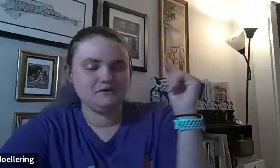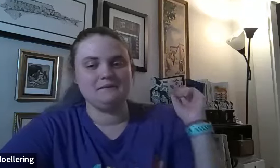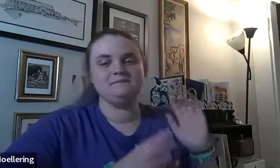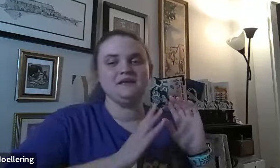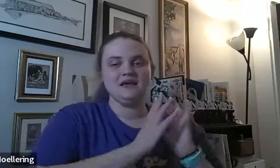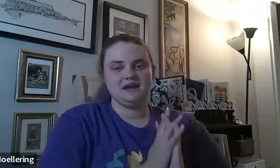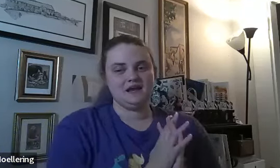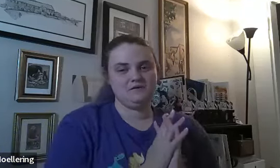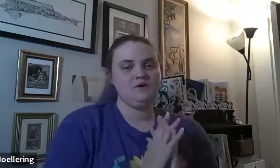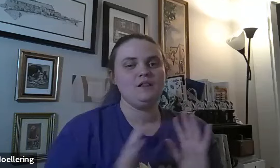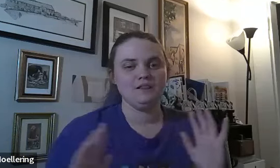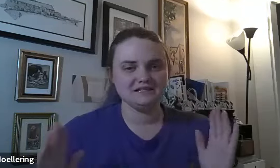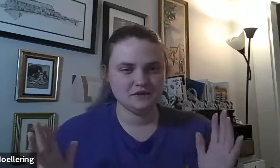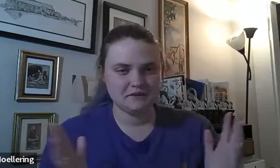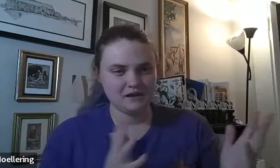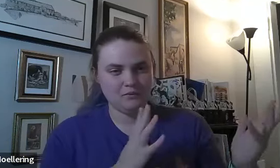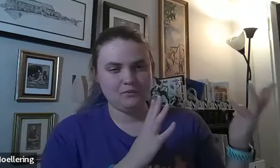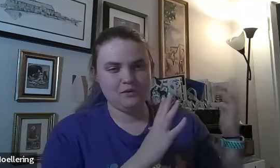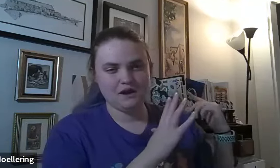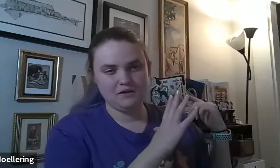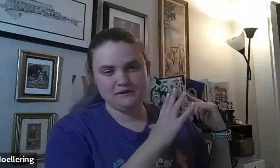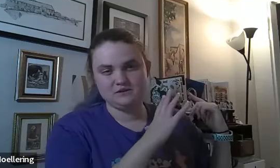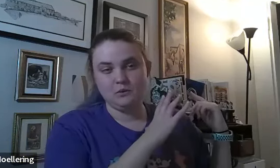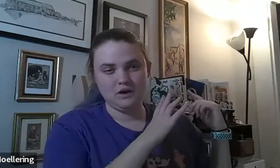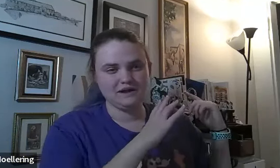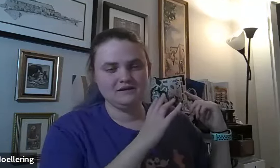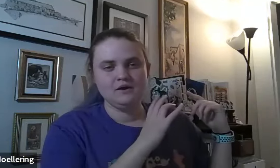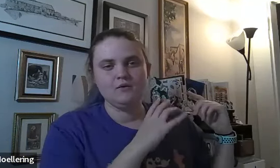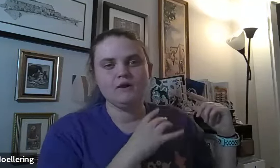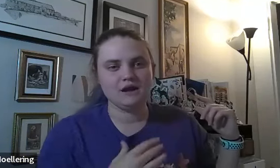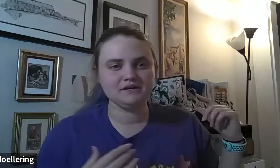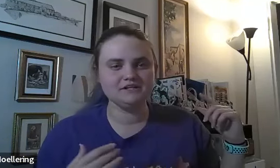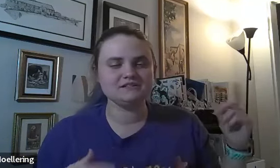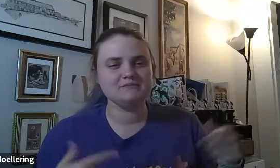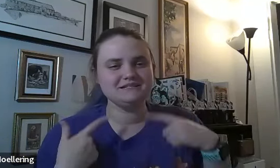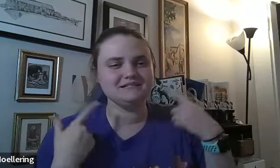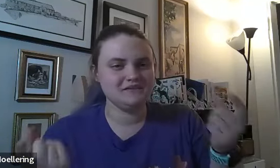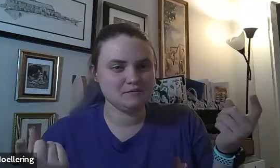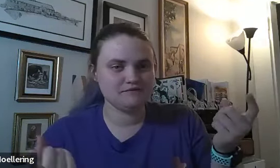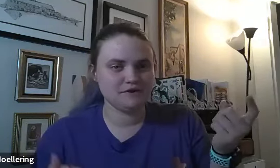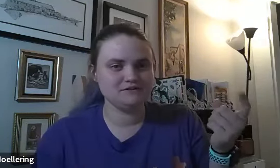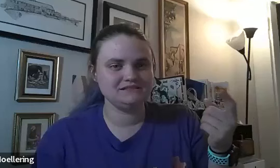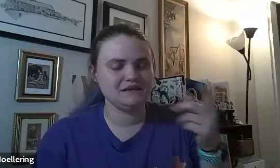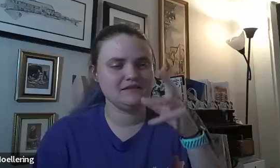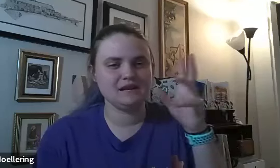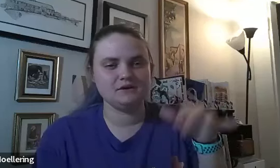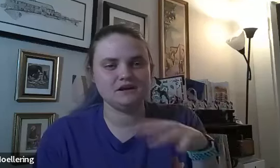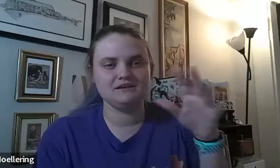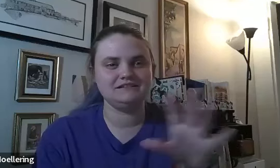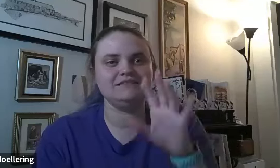Okay. Now, let's go back all the way to 1. What I'm going to do is I'm going to say the number first, and then I'm going to kind of